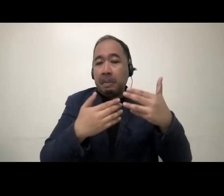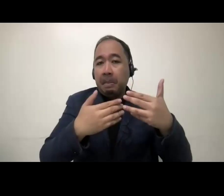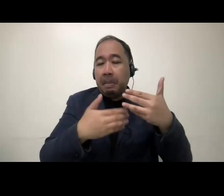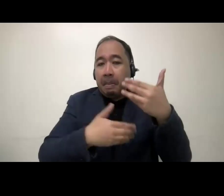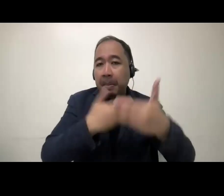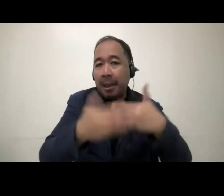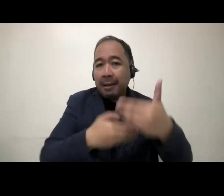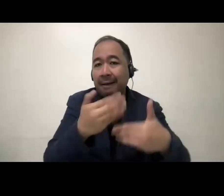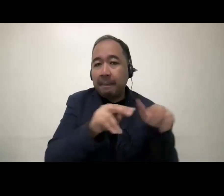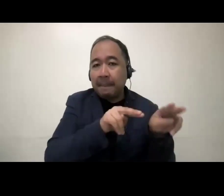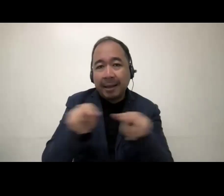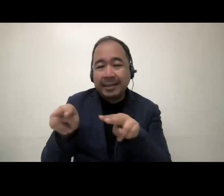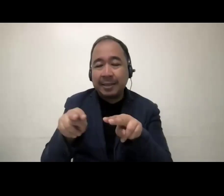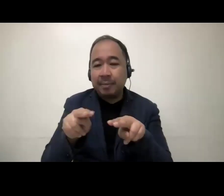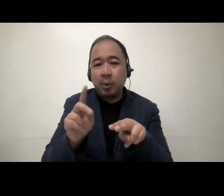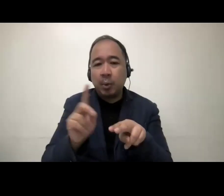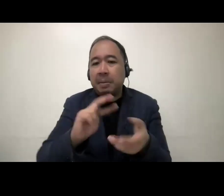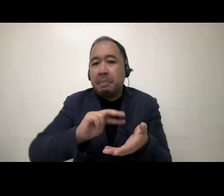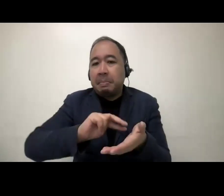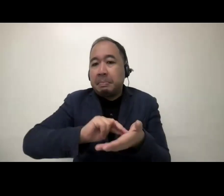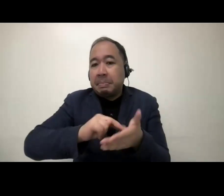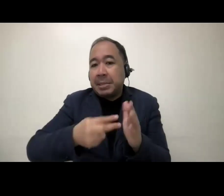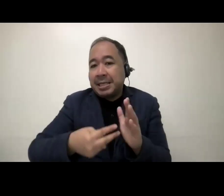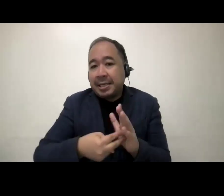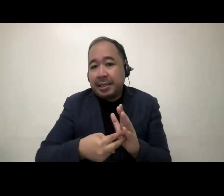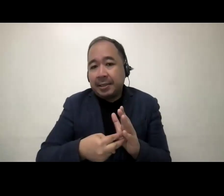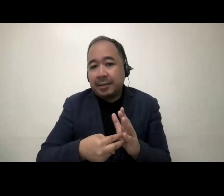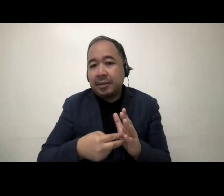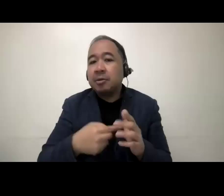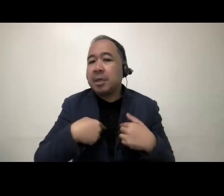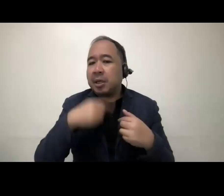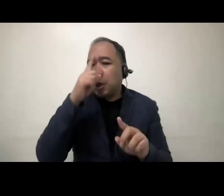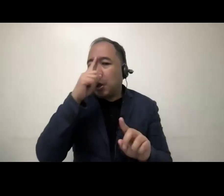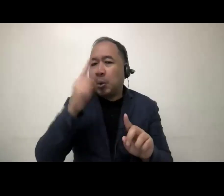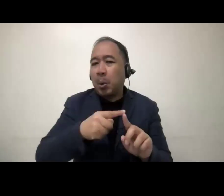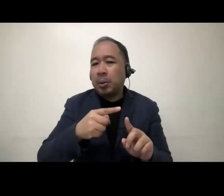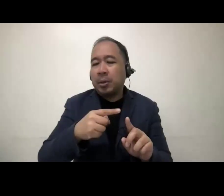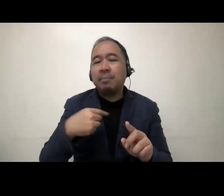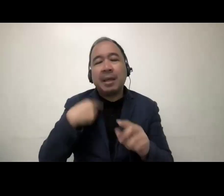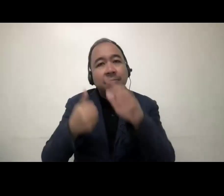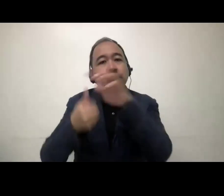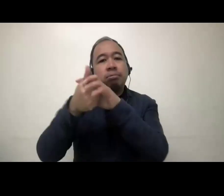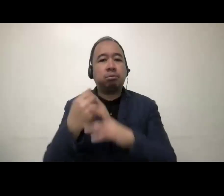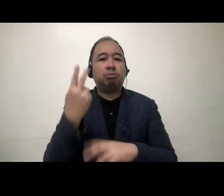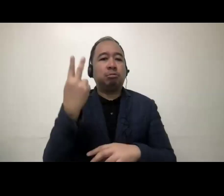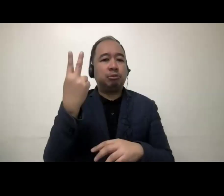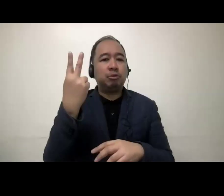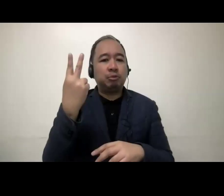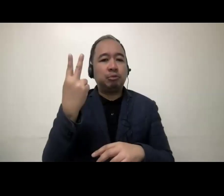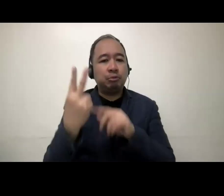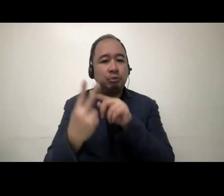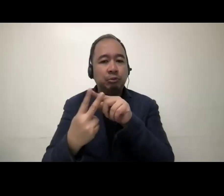have two functions in front of my mind. The first absolutely is to find a process through